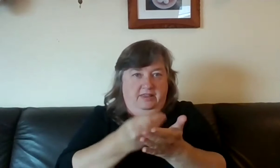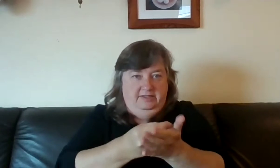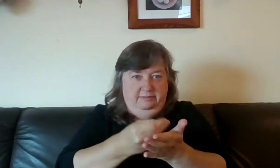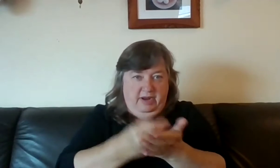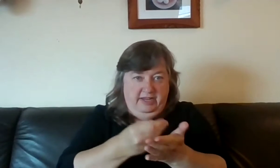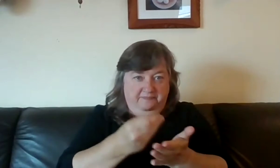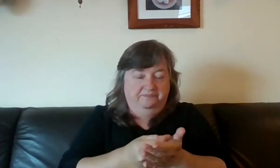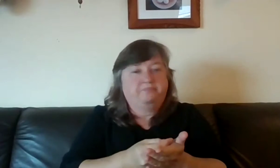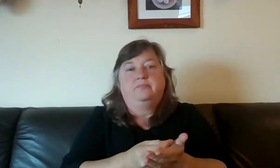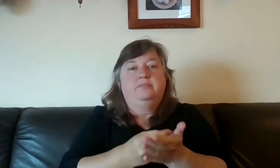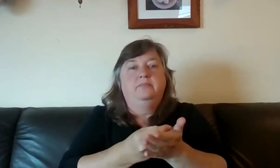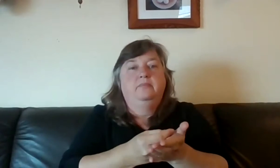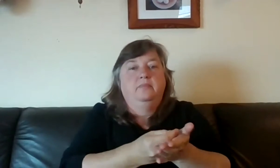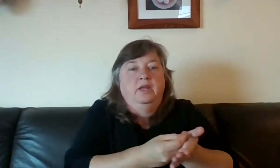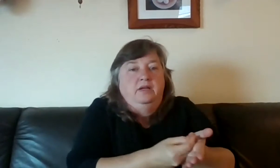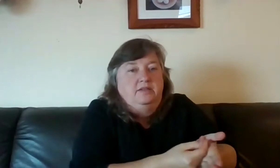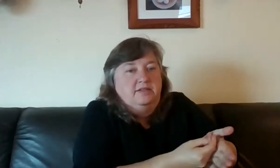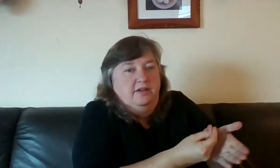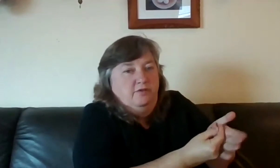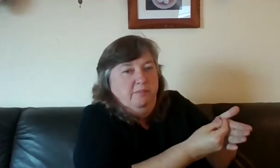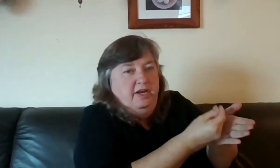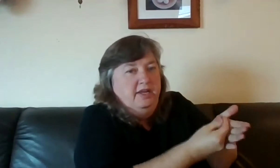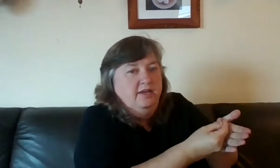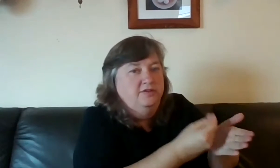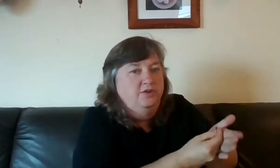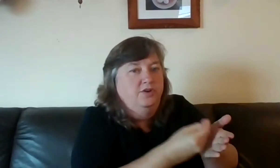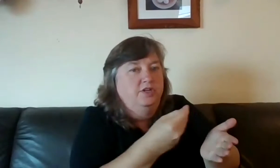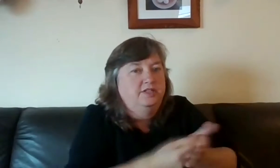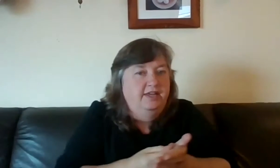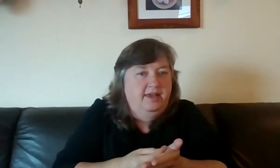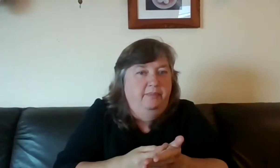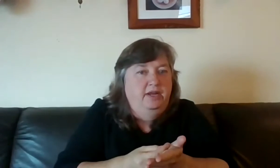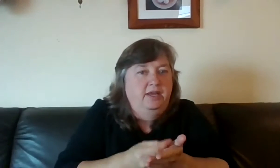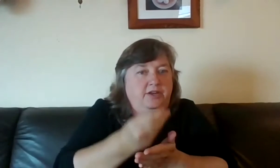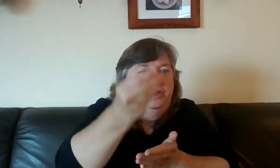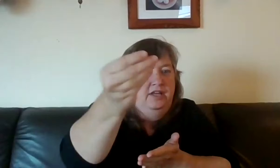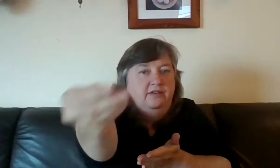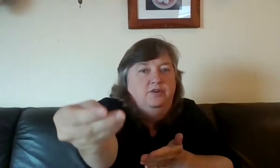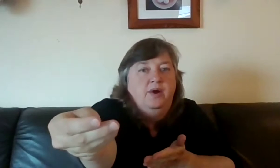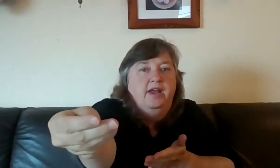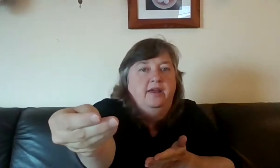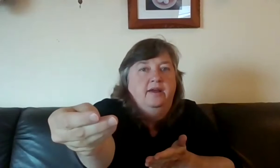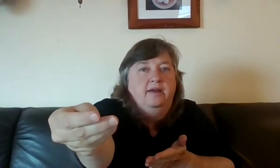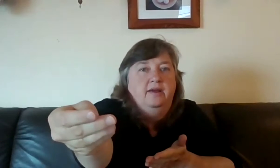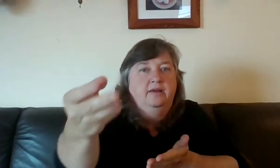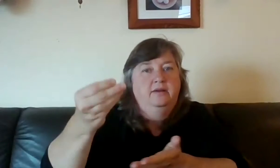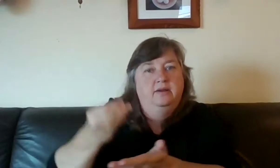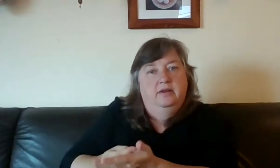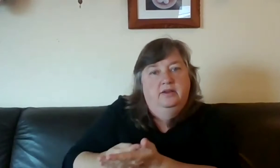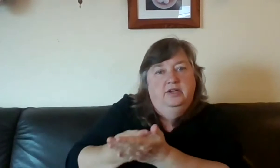This is money, the sign for money. So you're going to take that money and you're going to give it away. You're going to